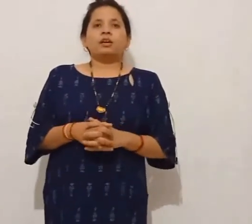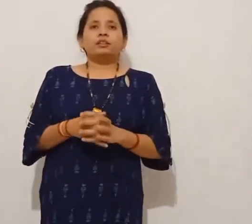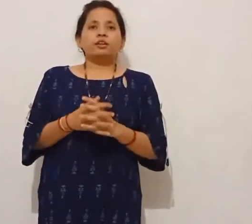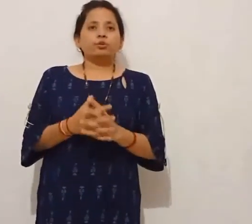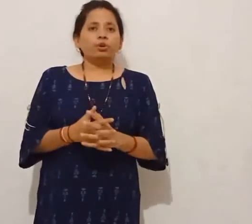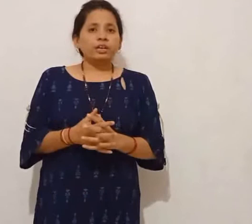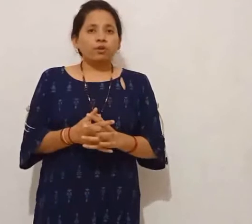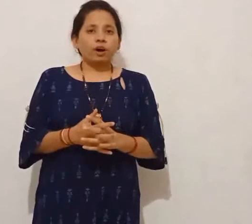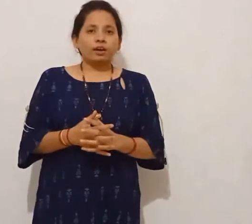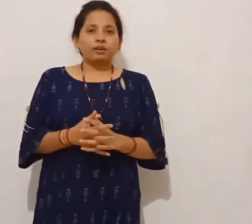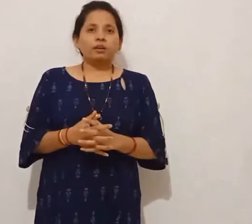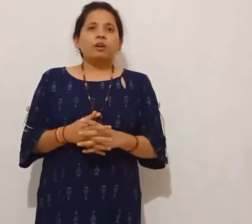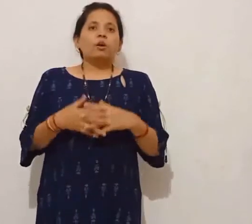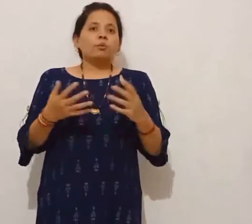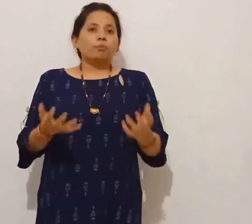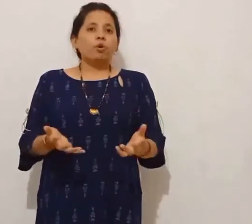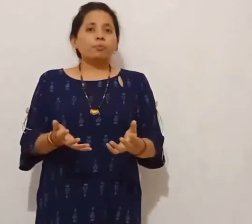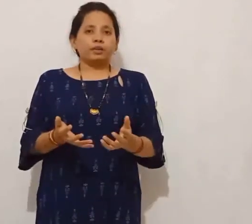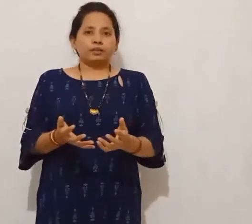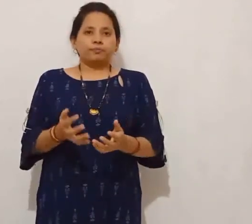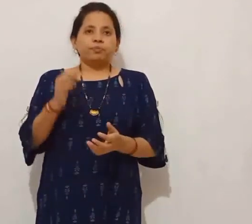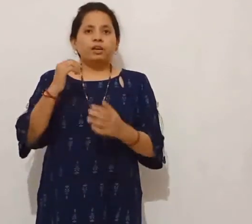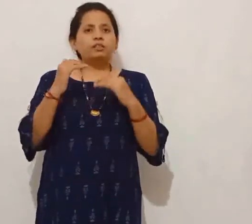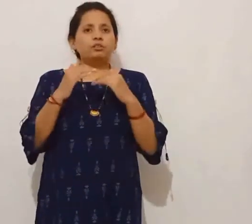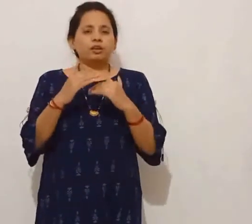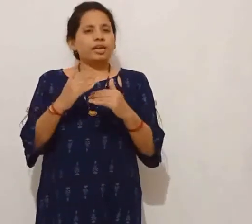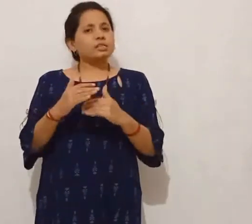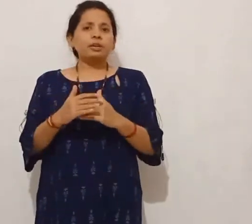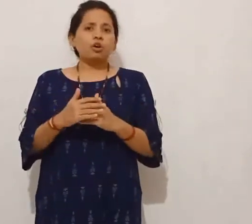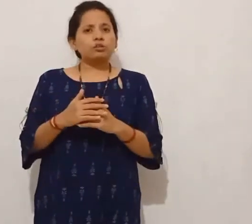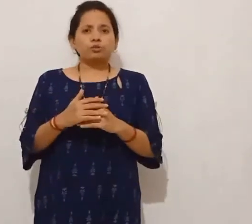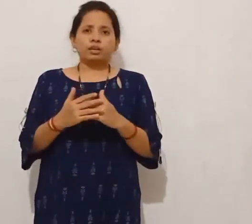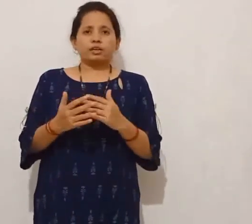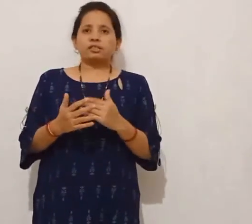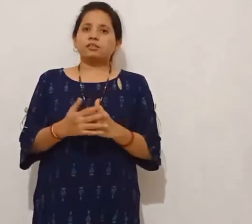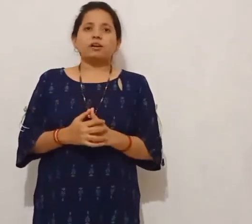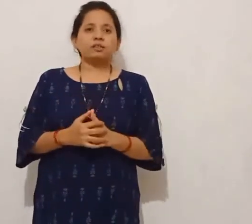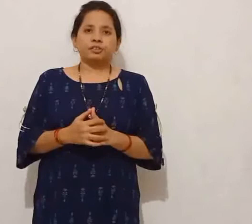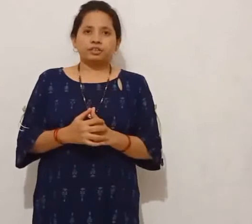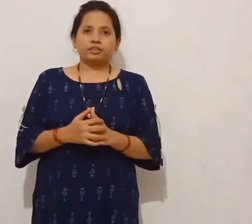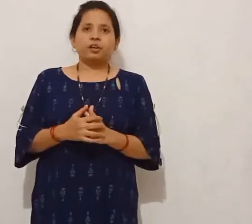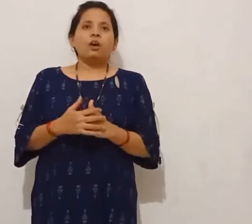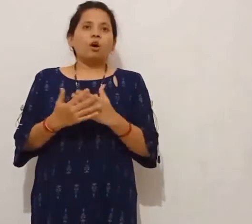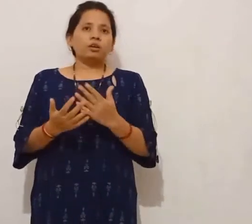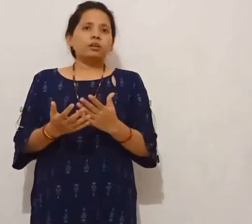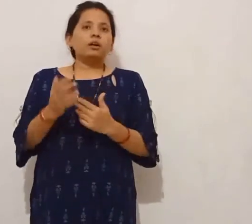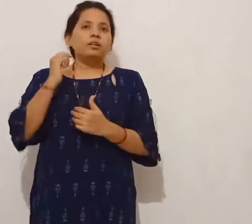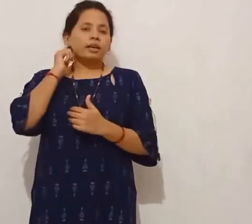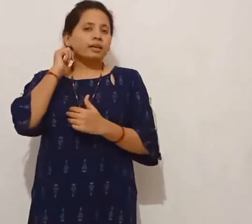they don't require more money. In less money also they can start the trading or they can